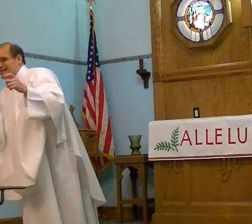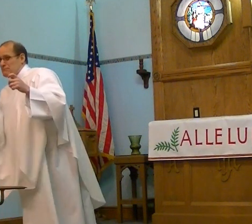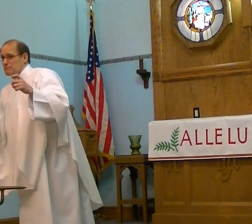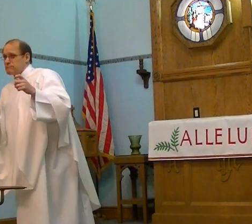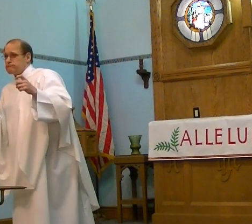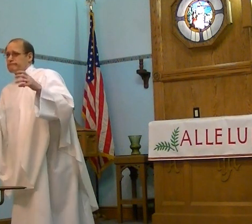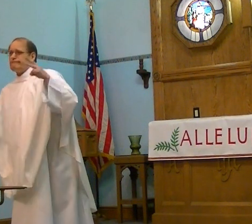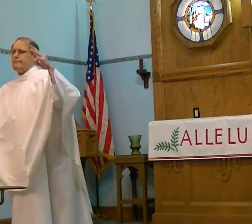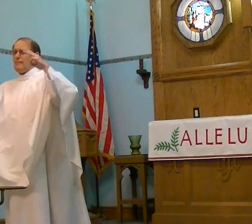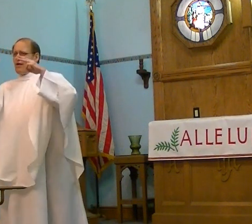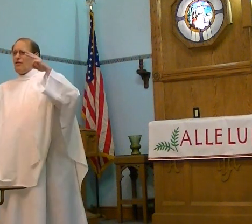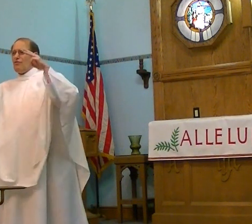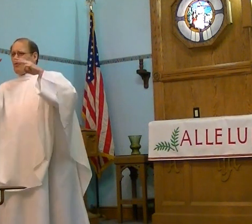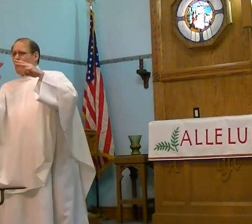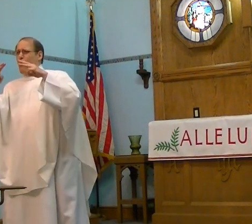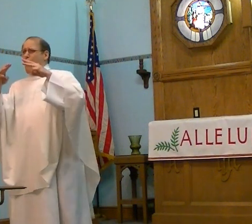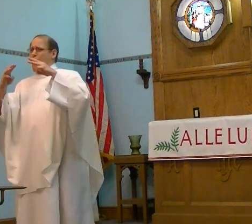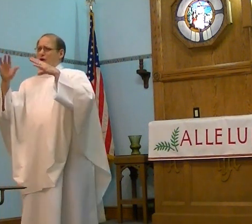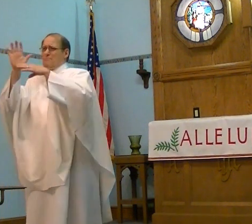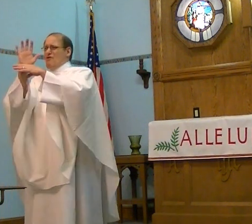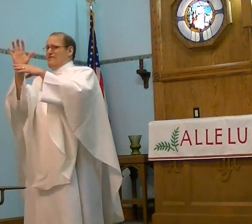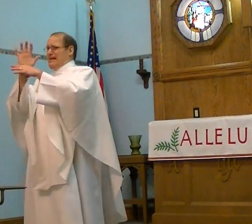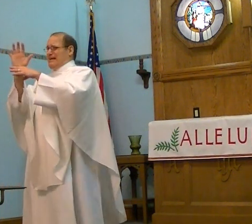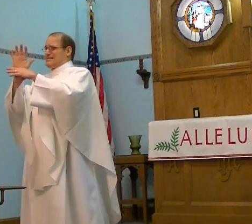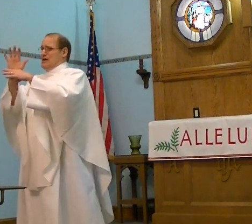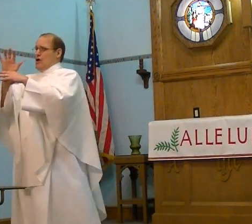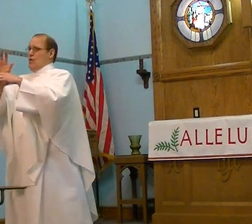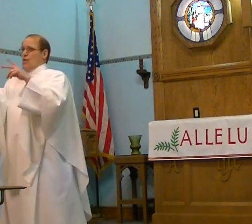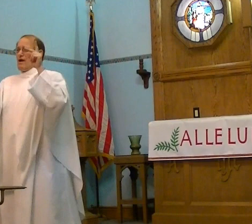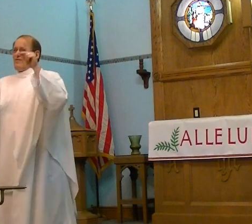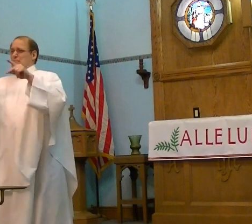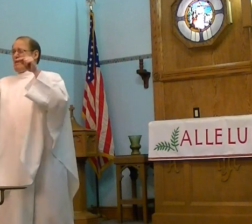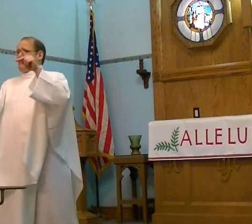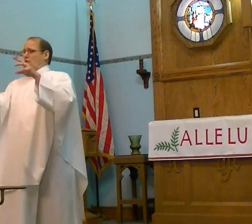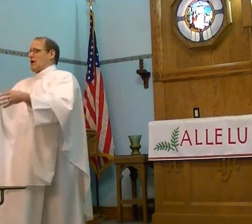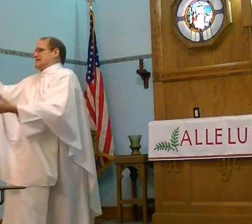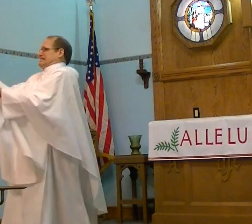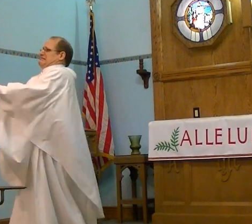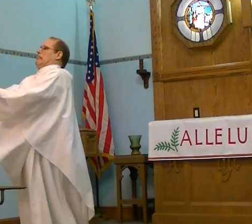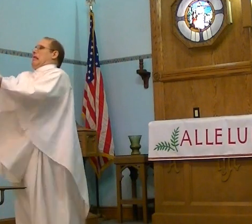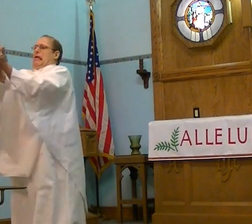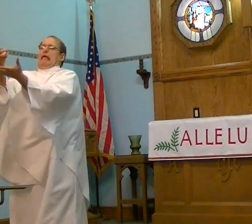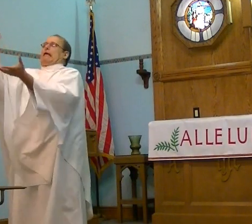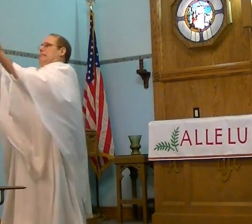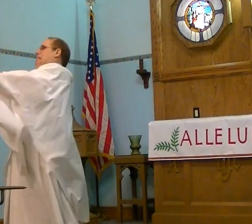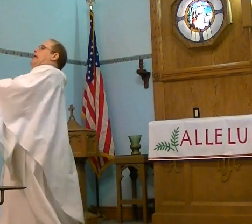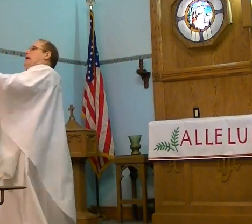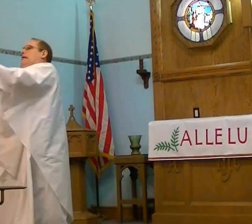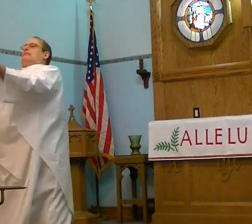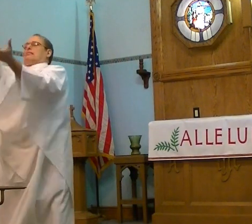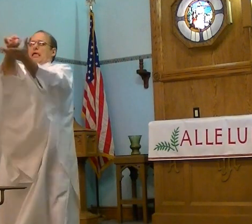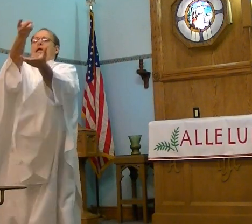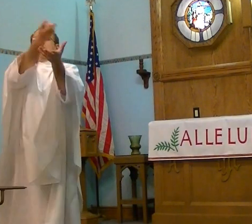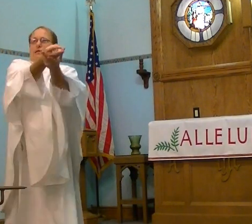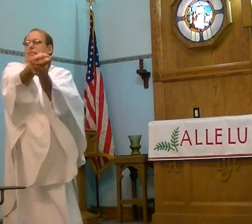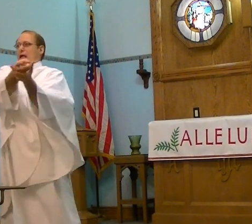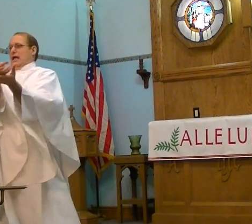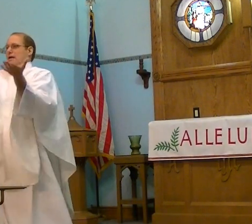the war movies where the people are just wang, wang, wang, wang,